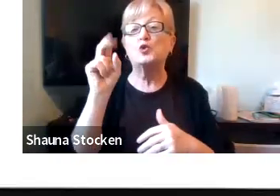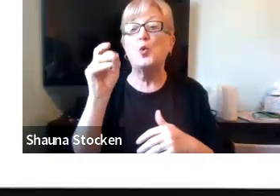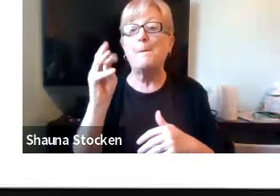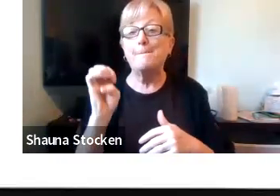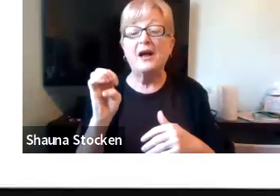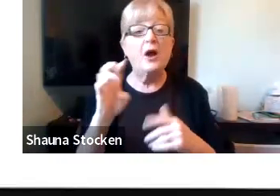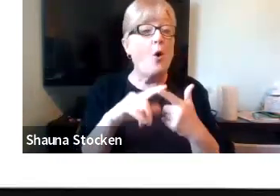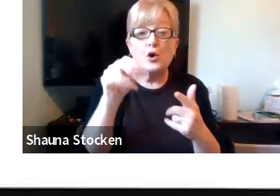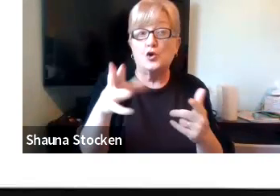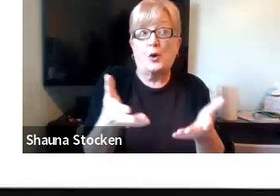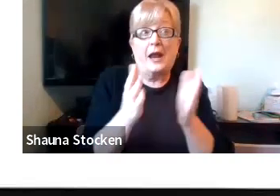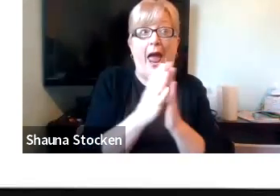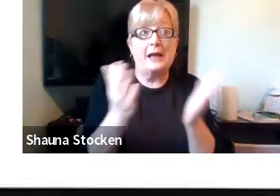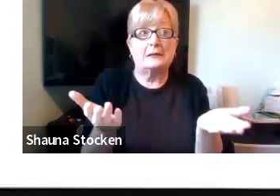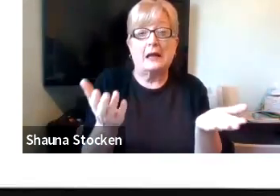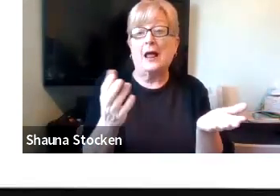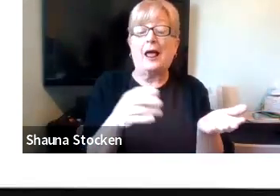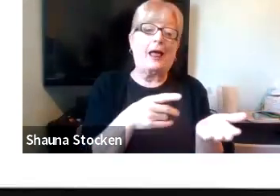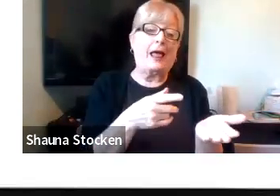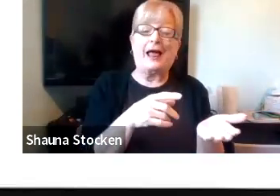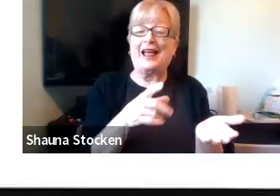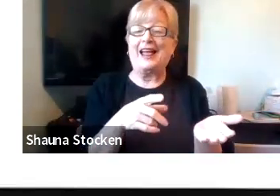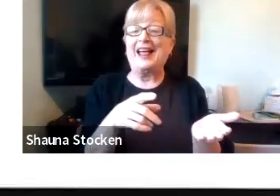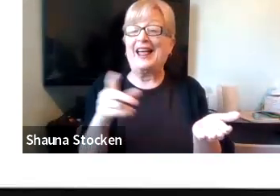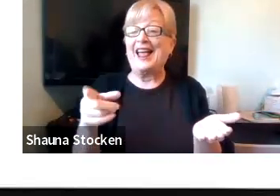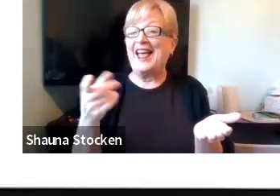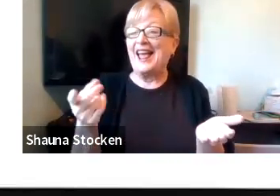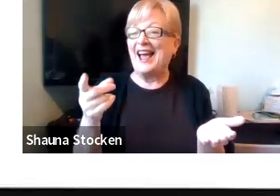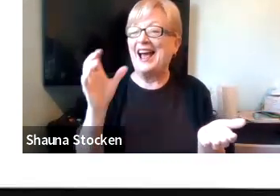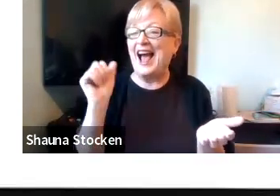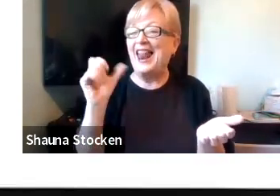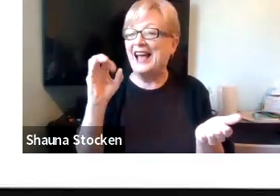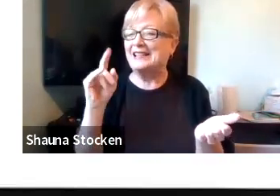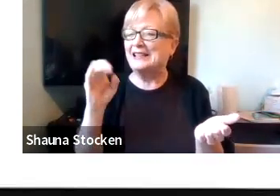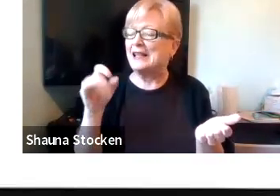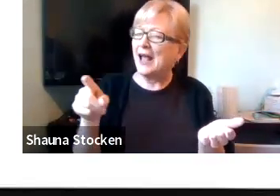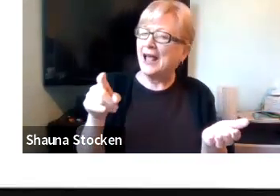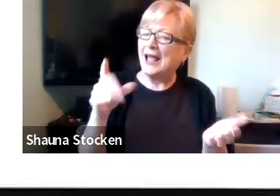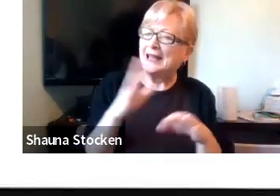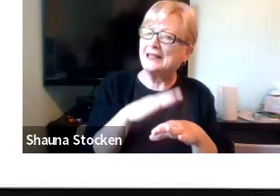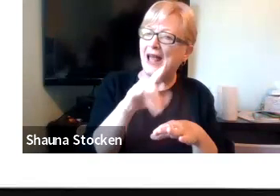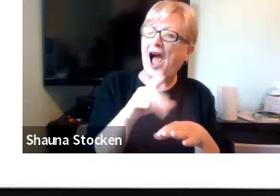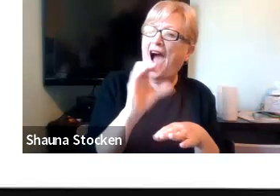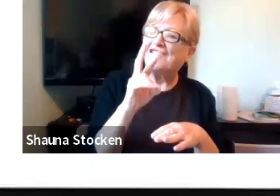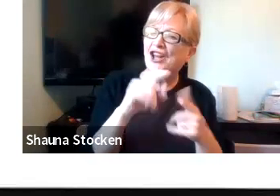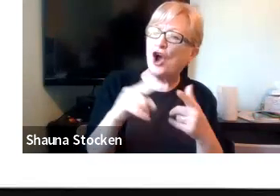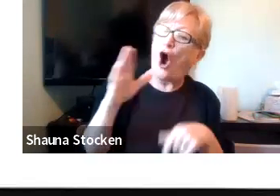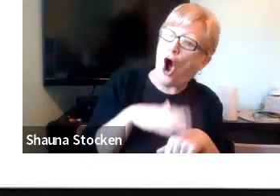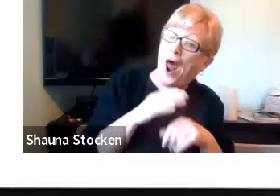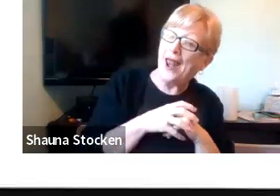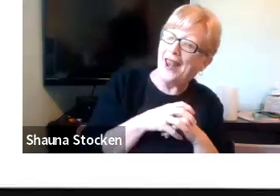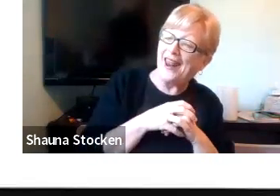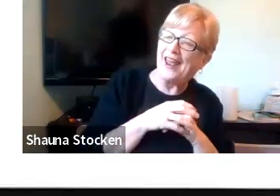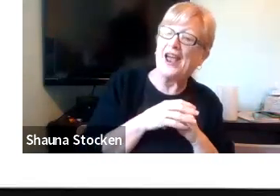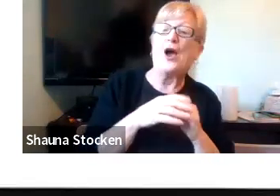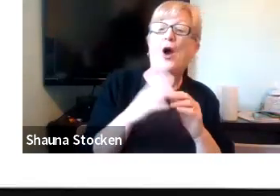So you can ask Lady A if the oven is on, or what the target temperature of the oven is, or when